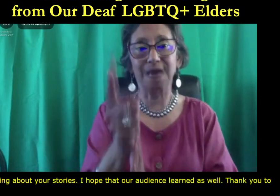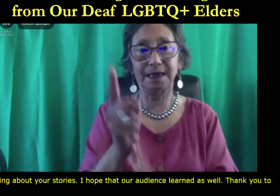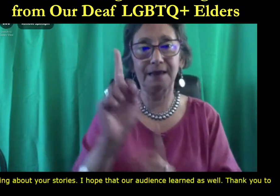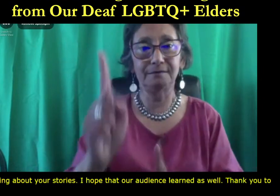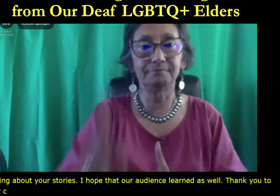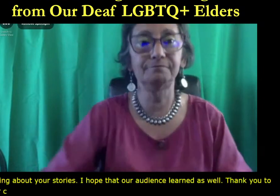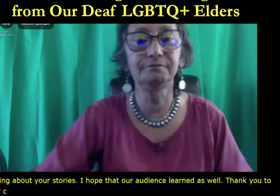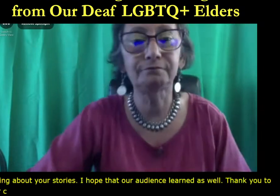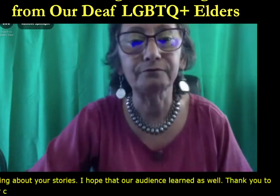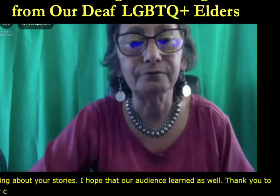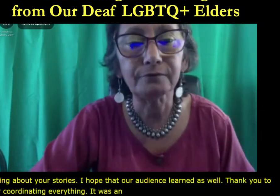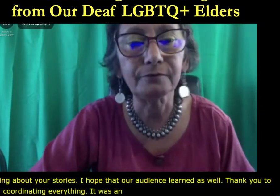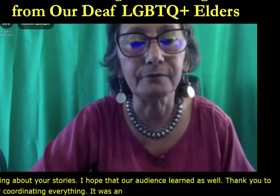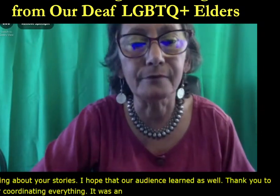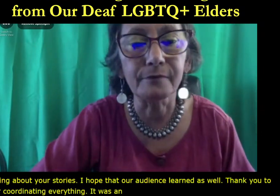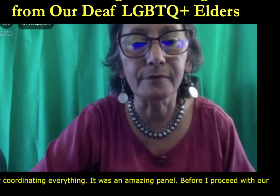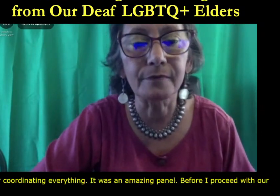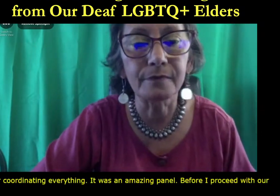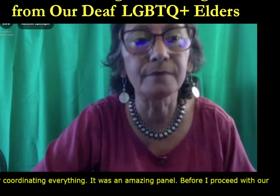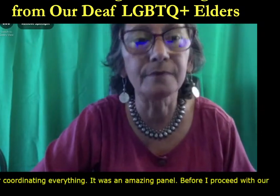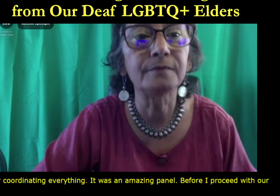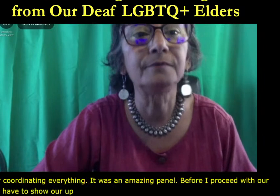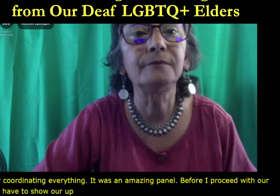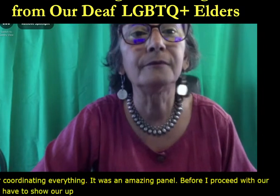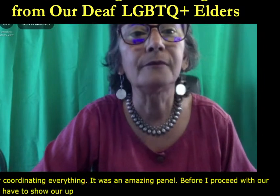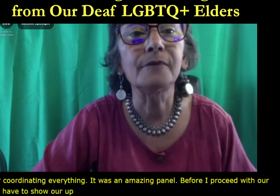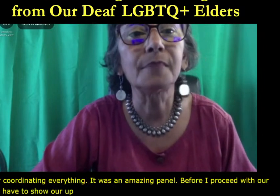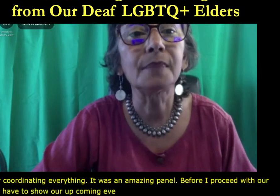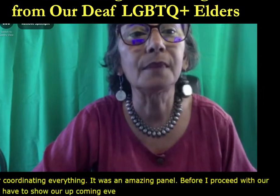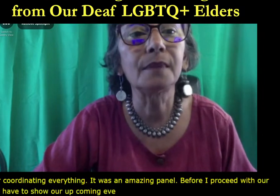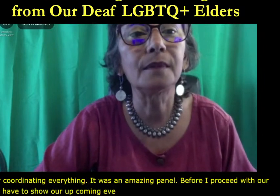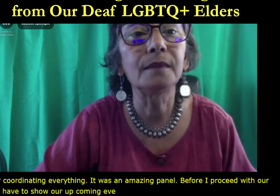I'd like to have you hold on just for a second. Thank